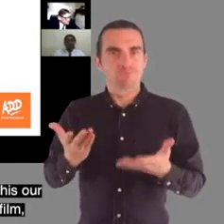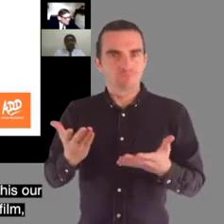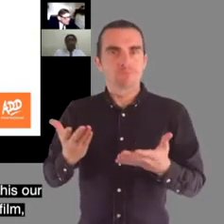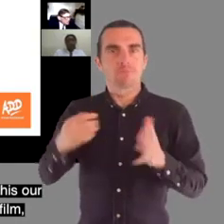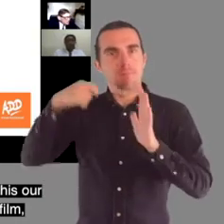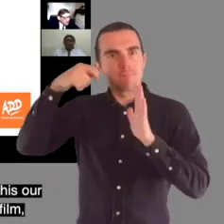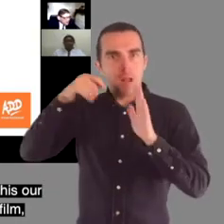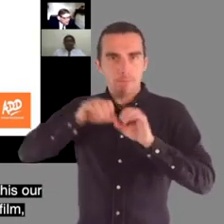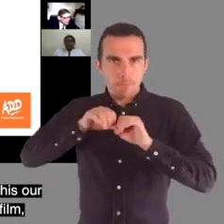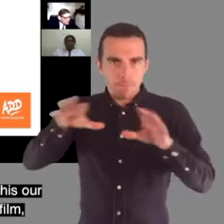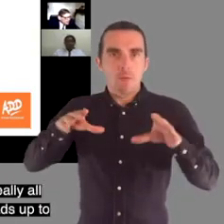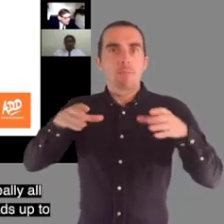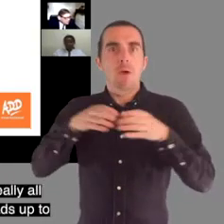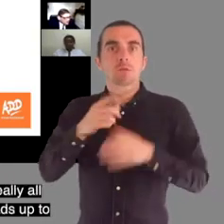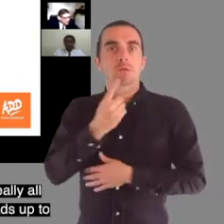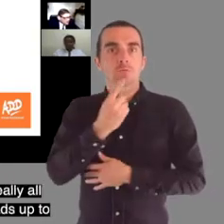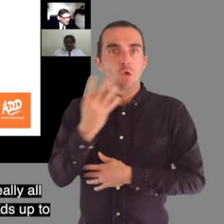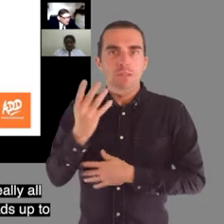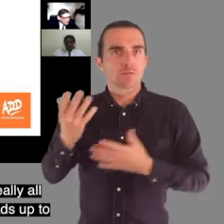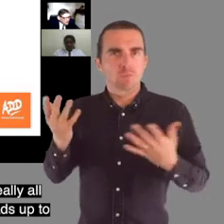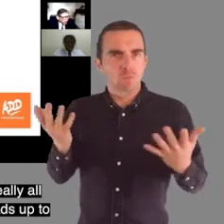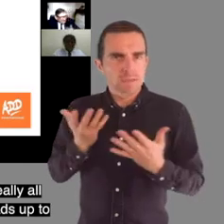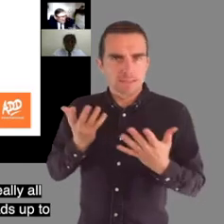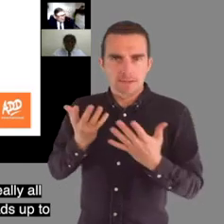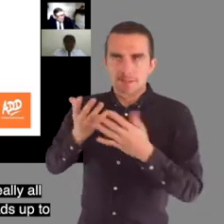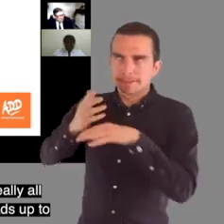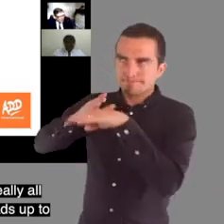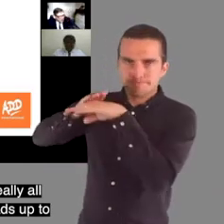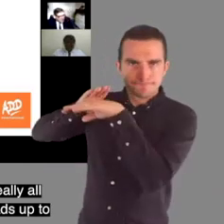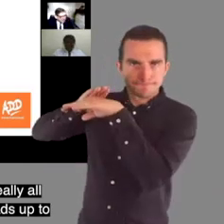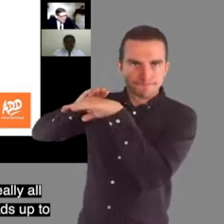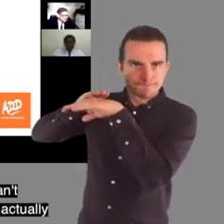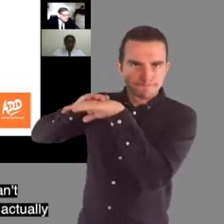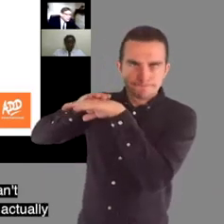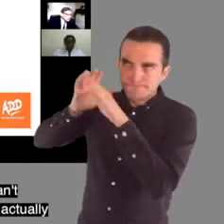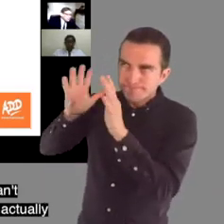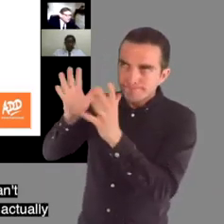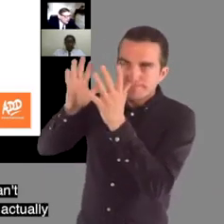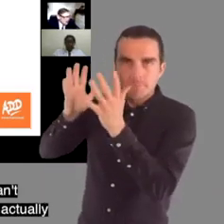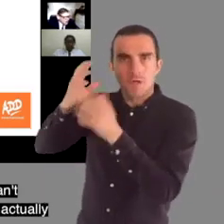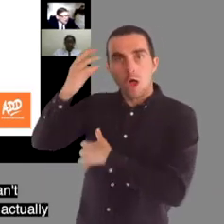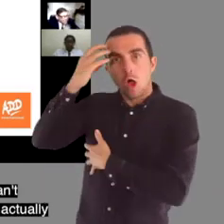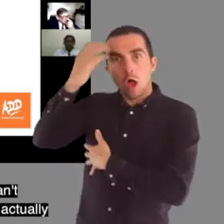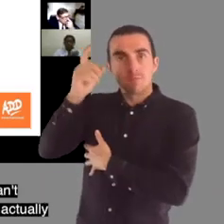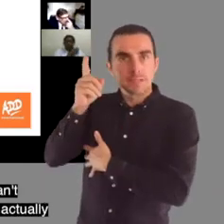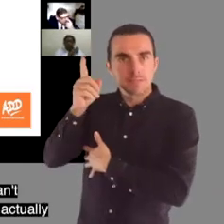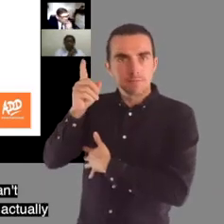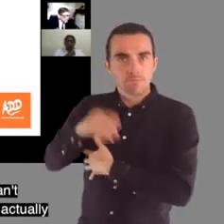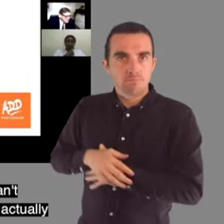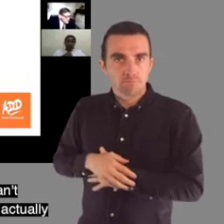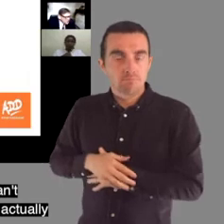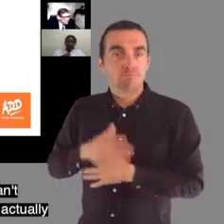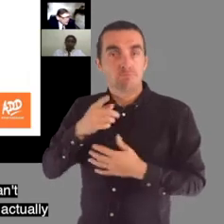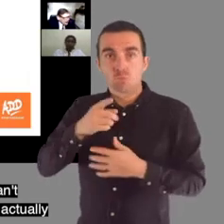presentation film, Influencing Government. And really, all of what we've done before leads up to this point, because if you can't influence